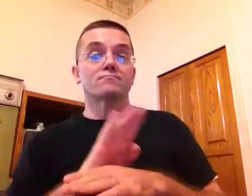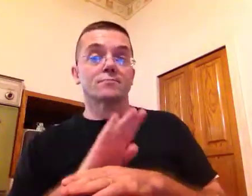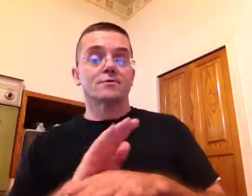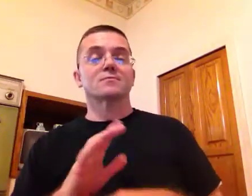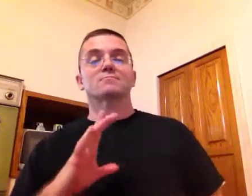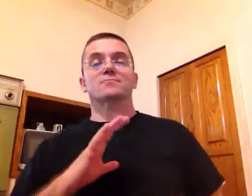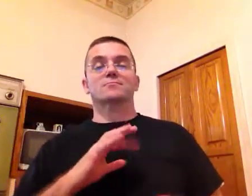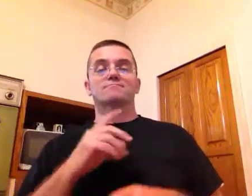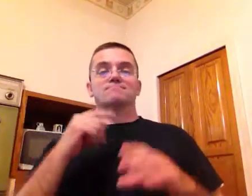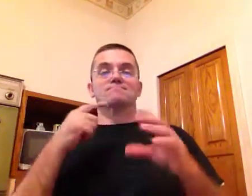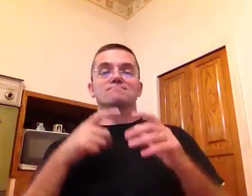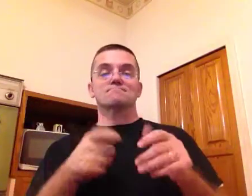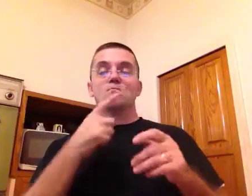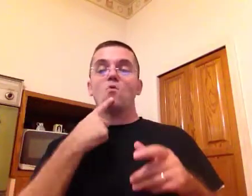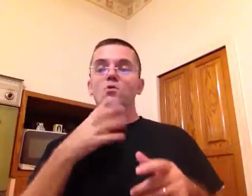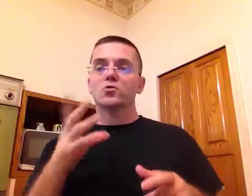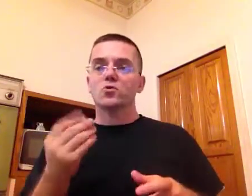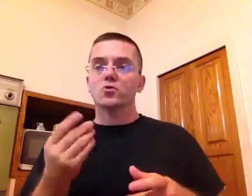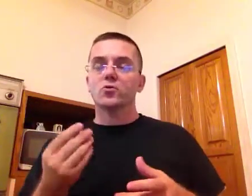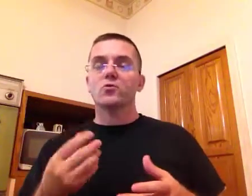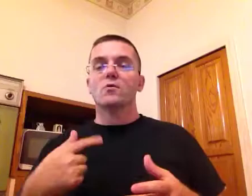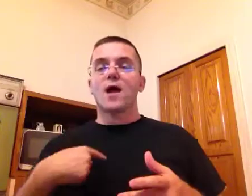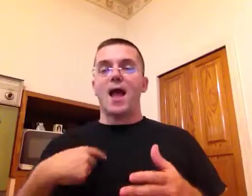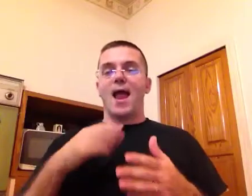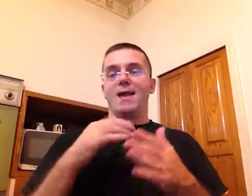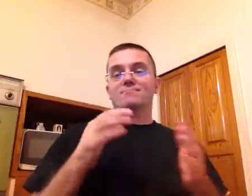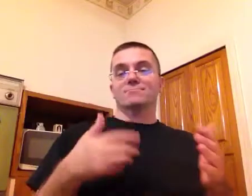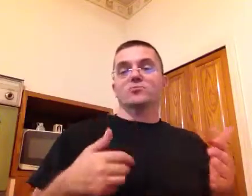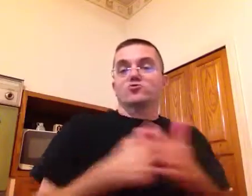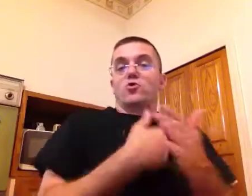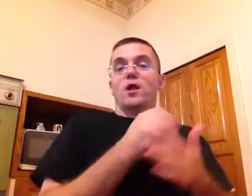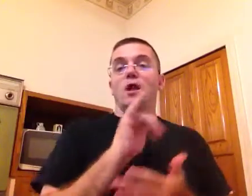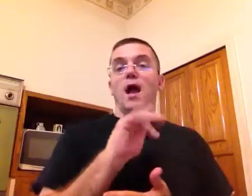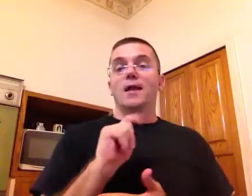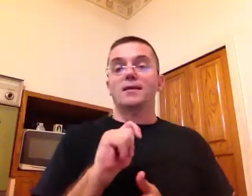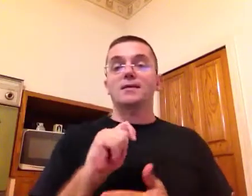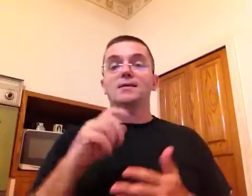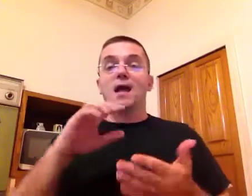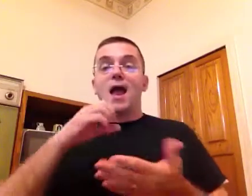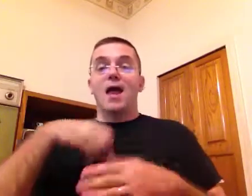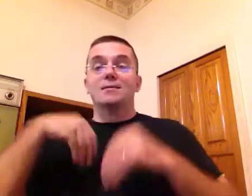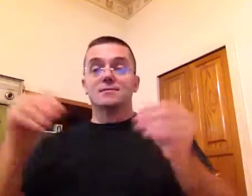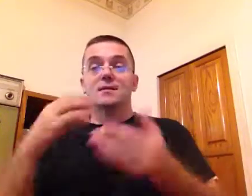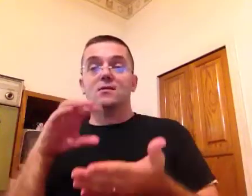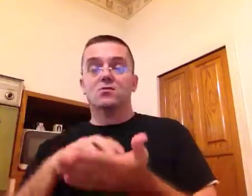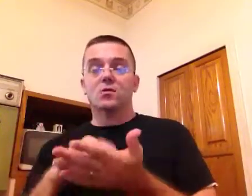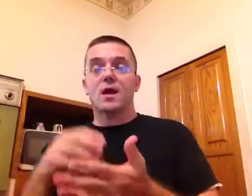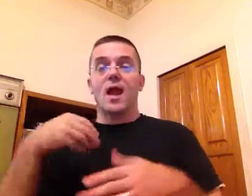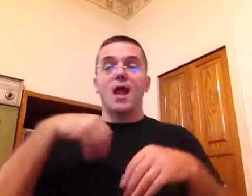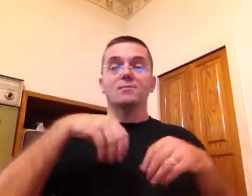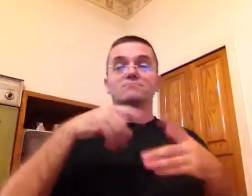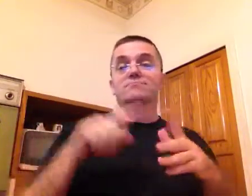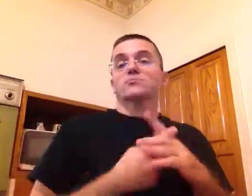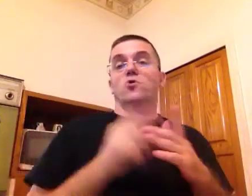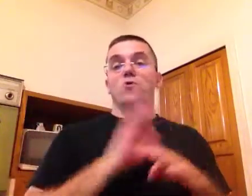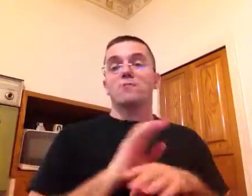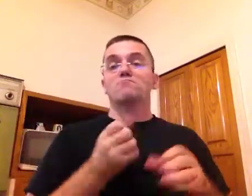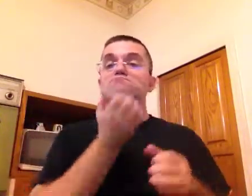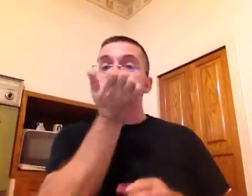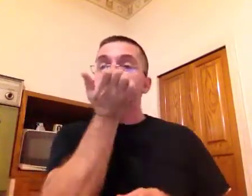it so I can say what you do. I'm in IT. I started a business selling cookies. I started a lawn care business. I don't care what it is, just something short like that. Best